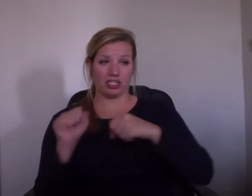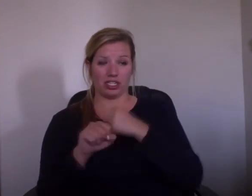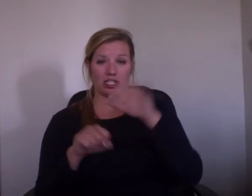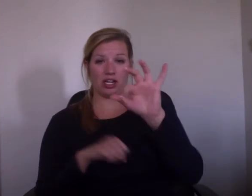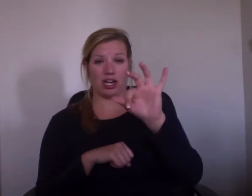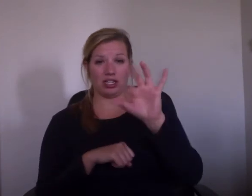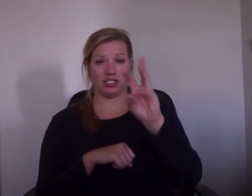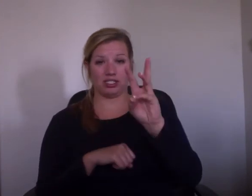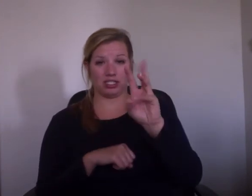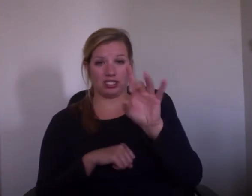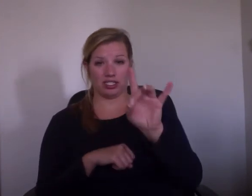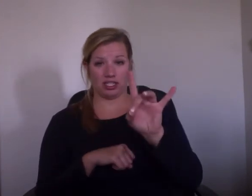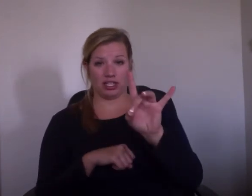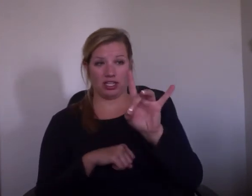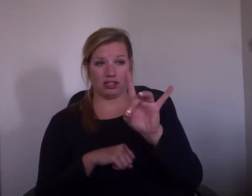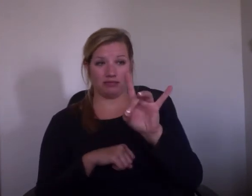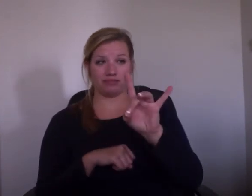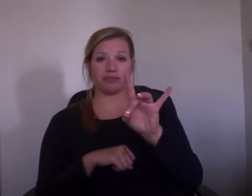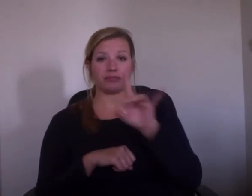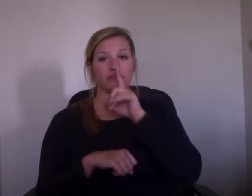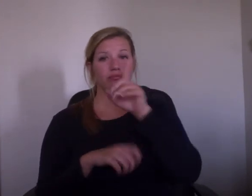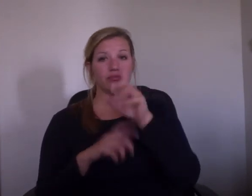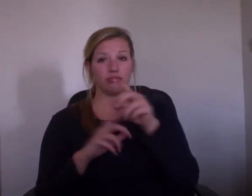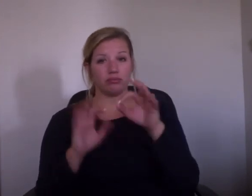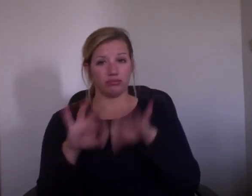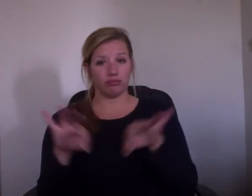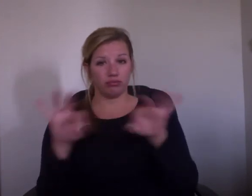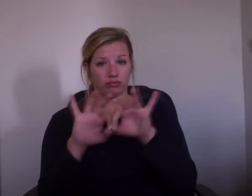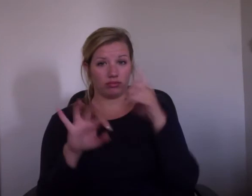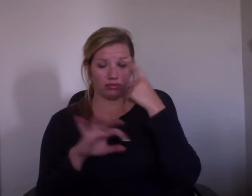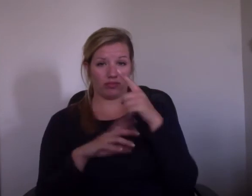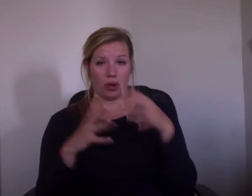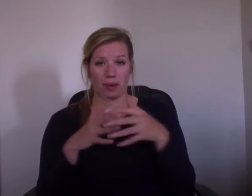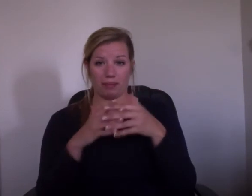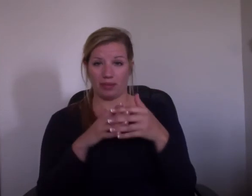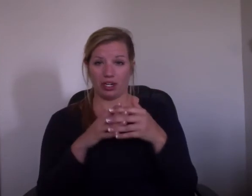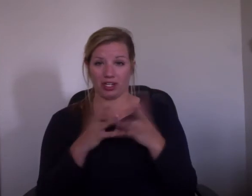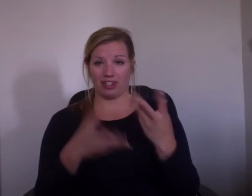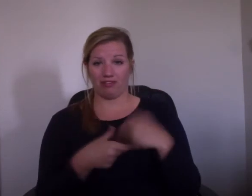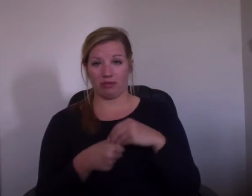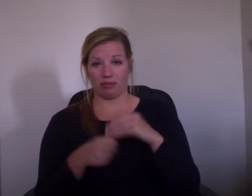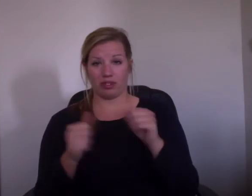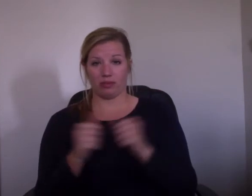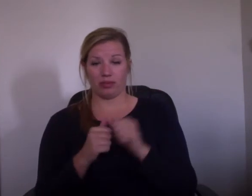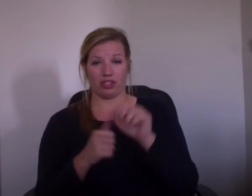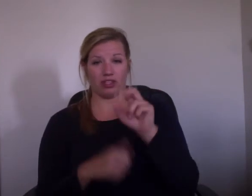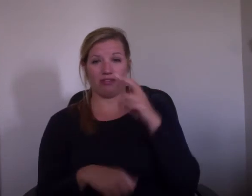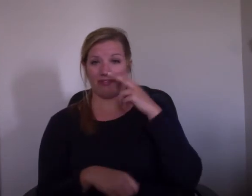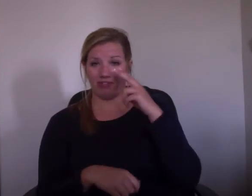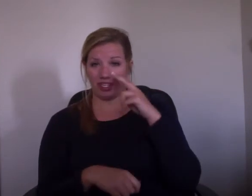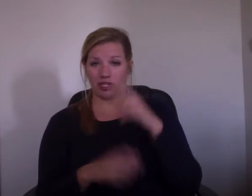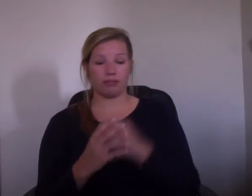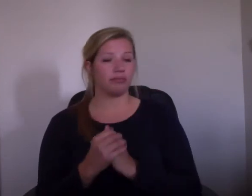important date for American involvement in Vietnam. It's sort of the high point, and from that point, it's